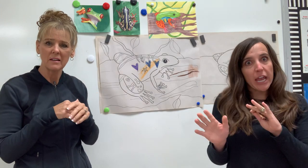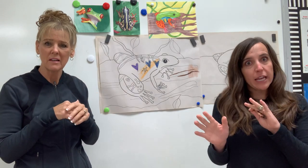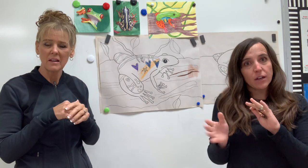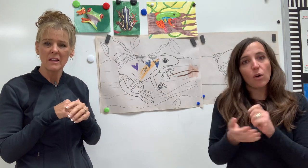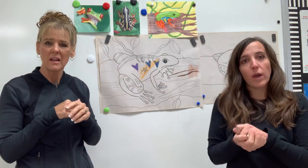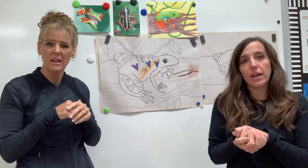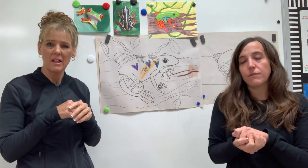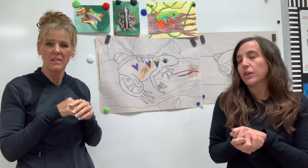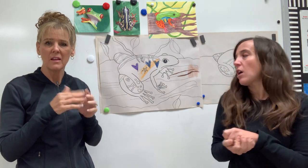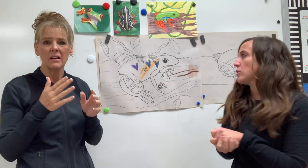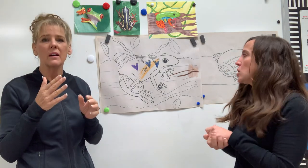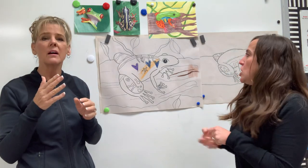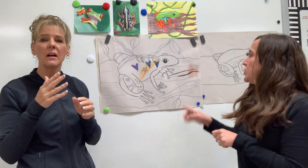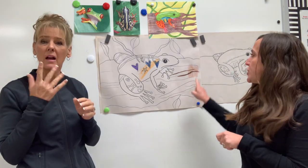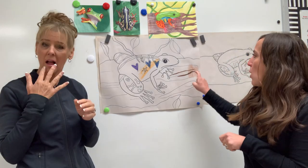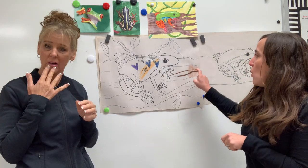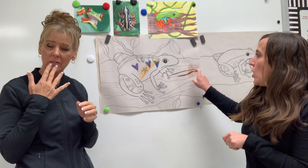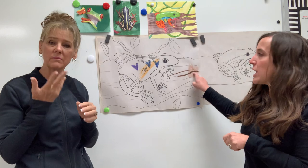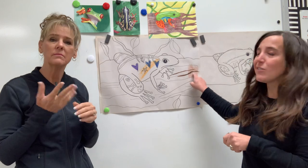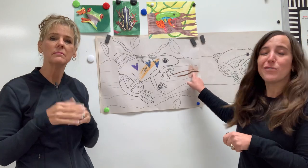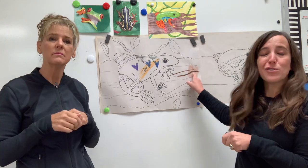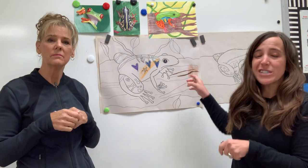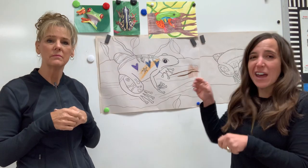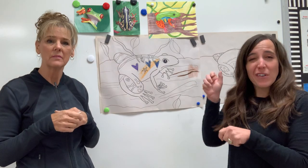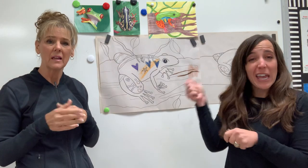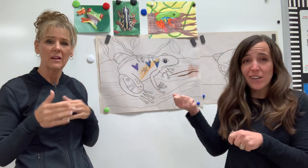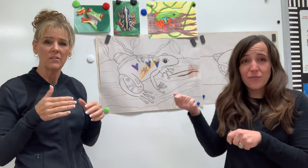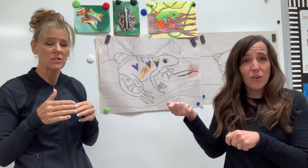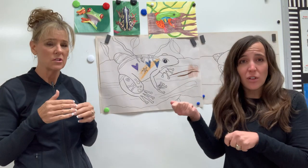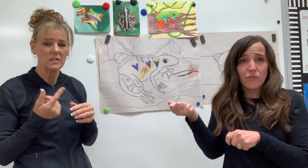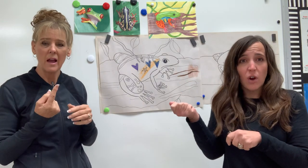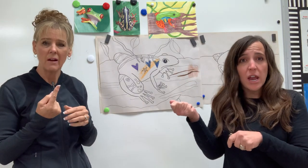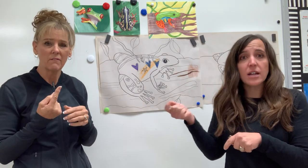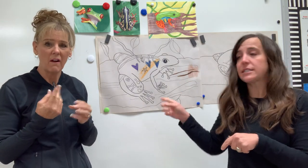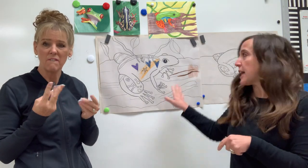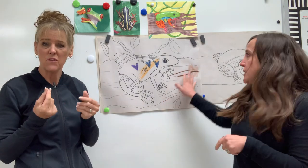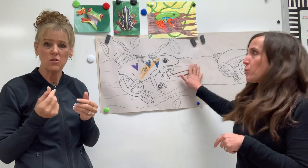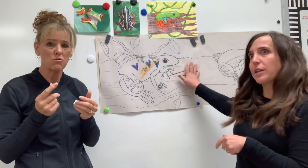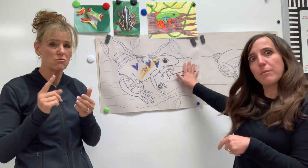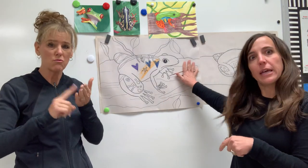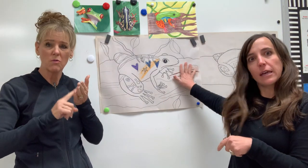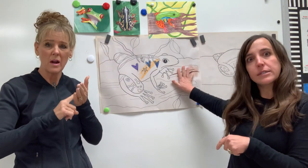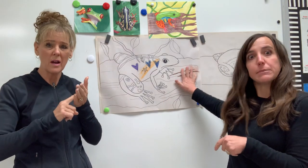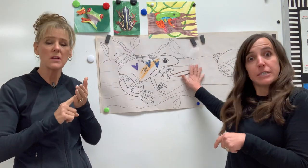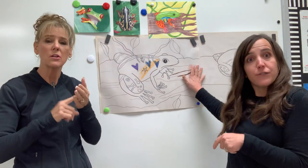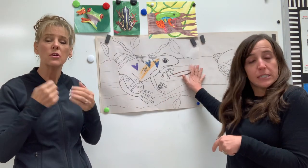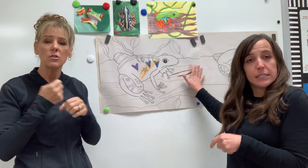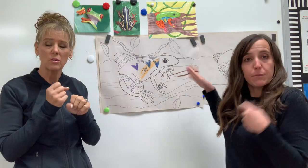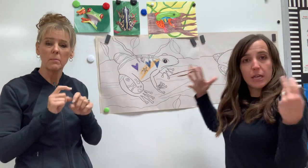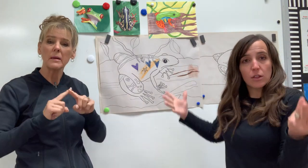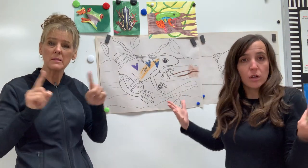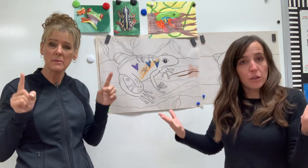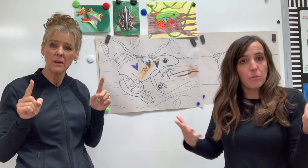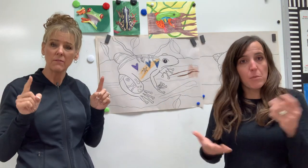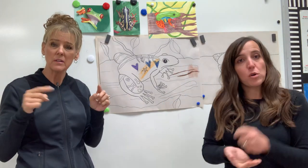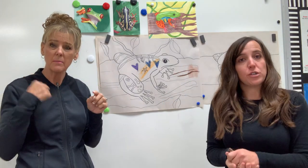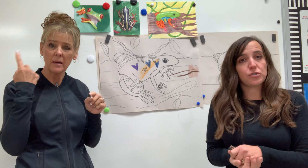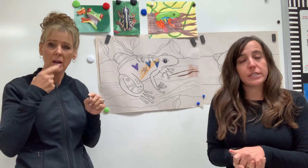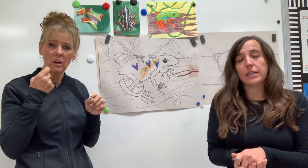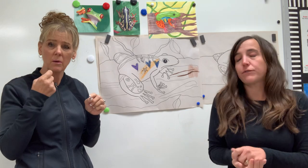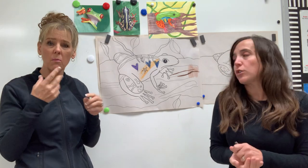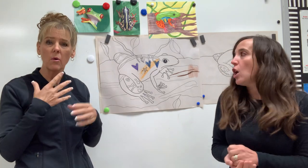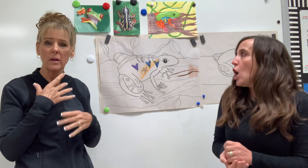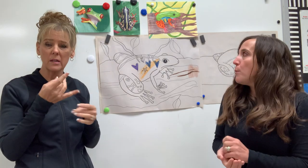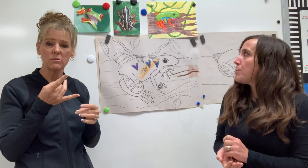the shade, okay, of the color. So even if you just have a handful of crayons, that's a way to make some differences and make it look a little bit